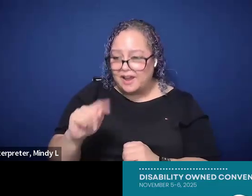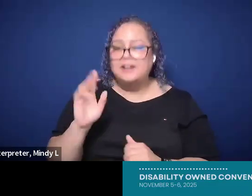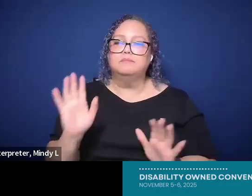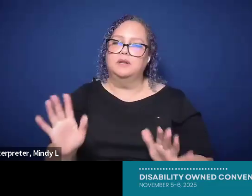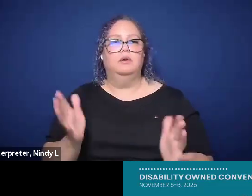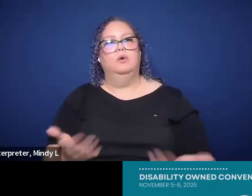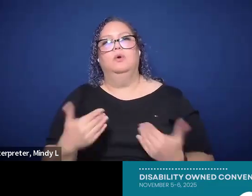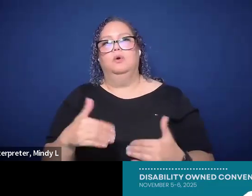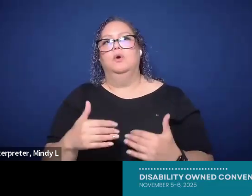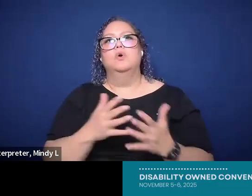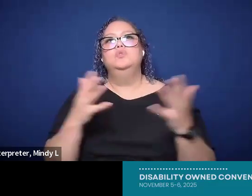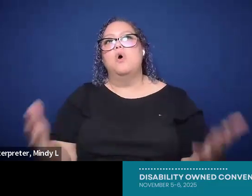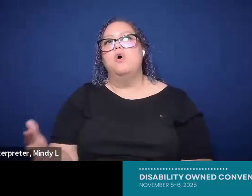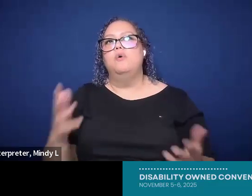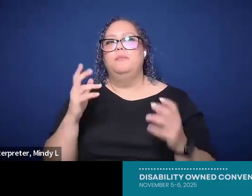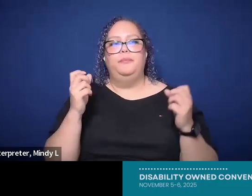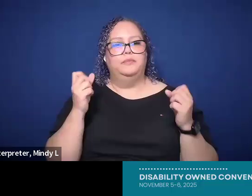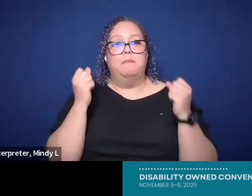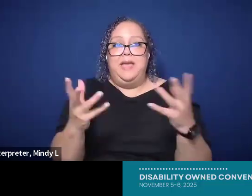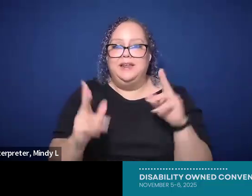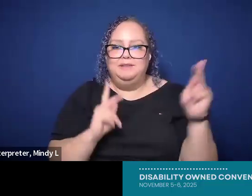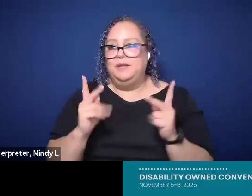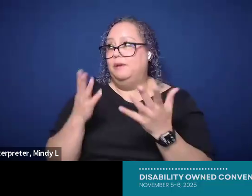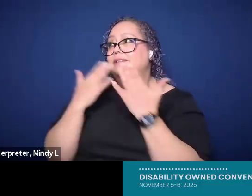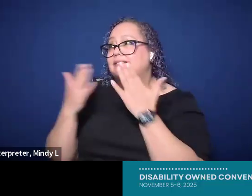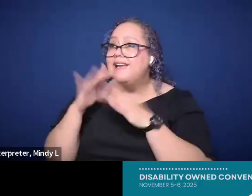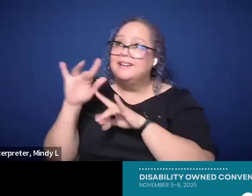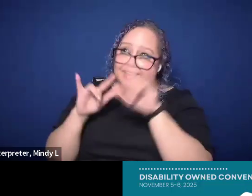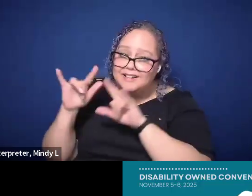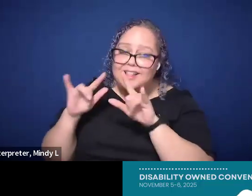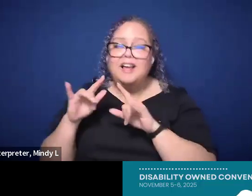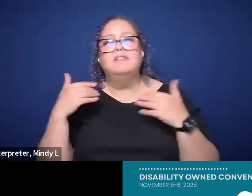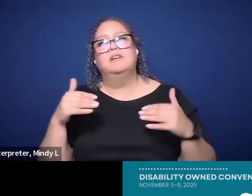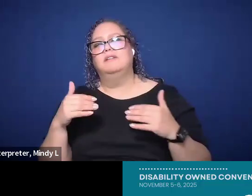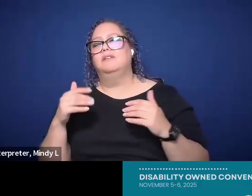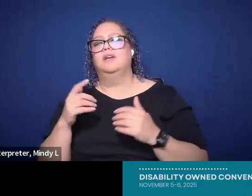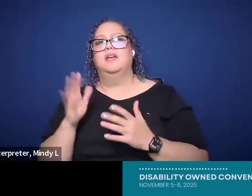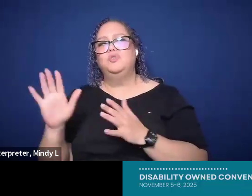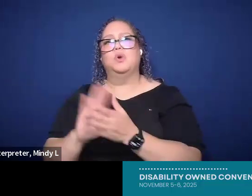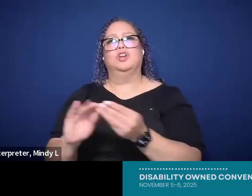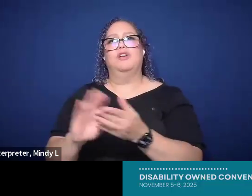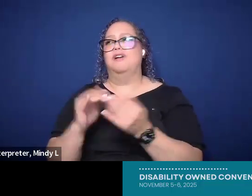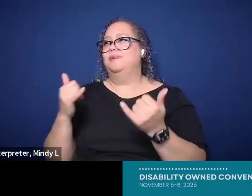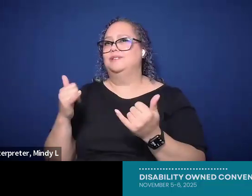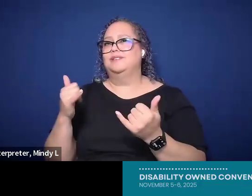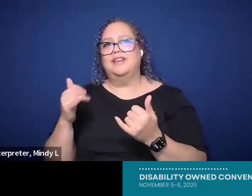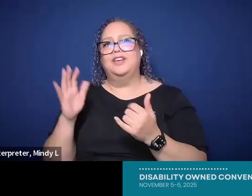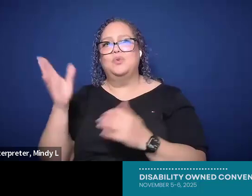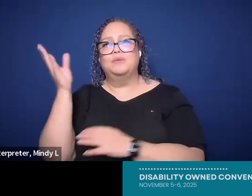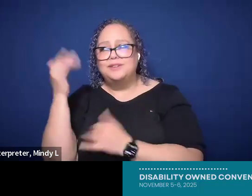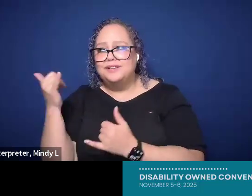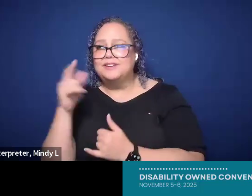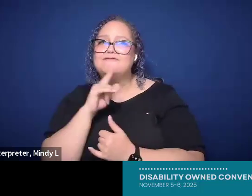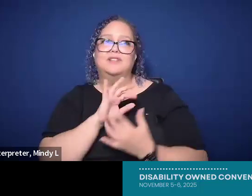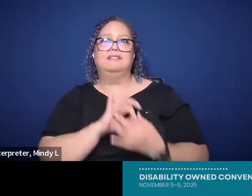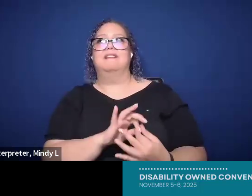love and gratitude and thanks. And what you have So said much. has so resonated with the audience today. So So just thank you